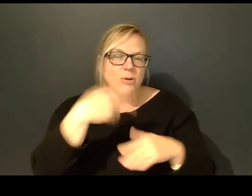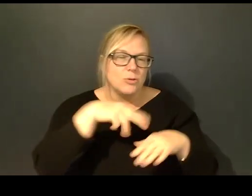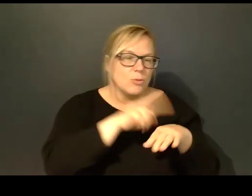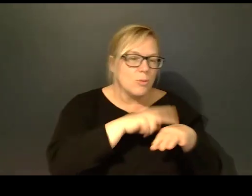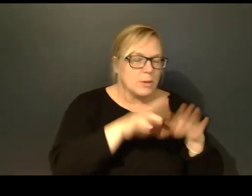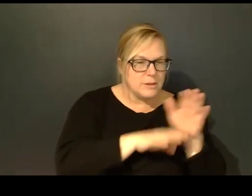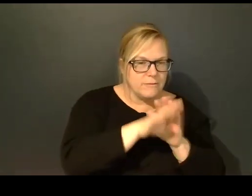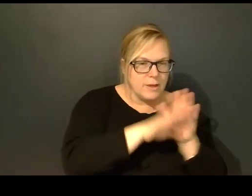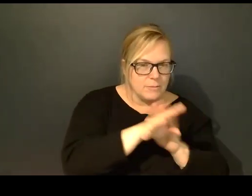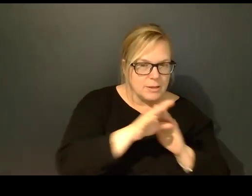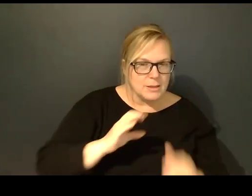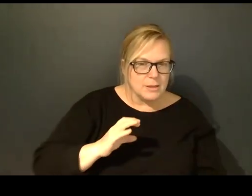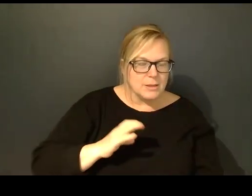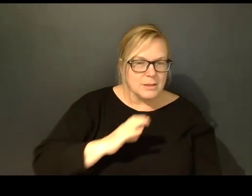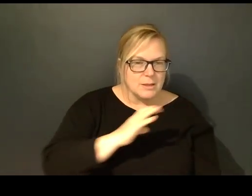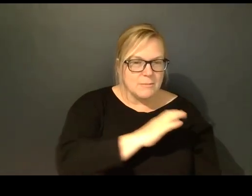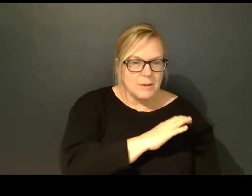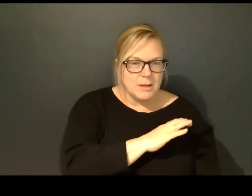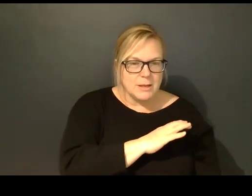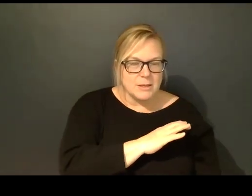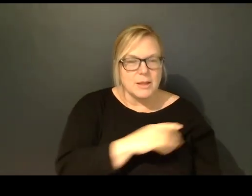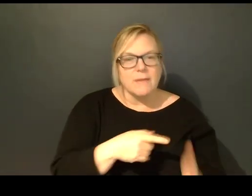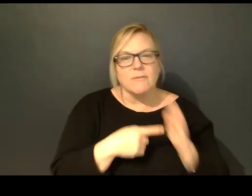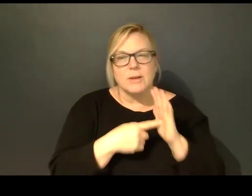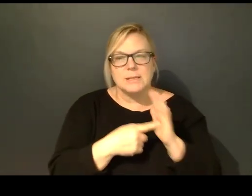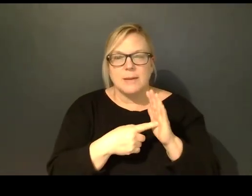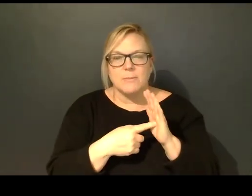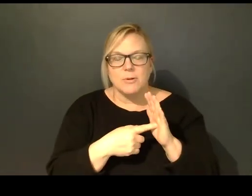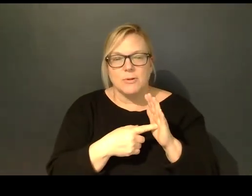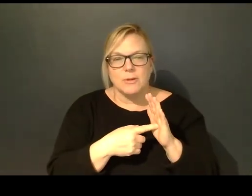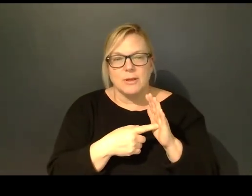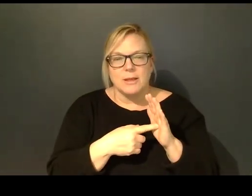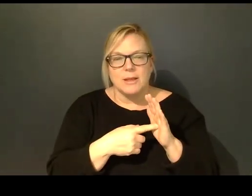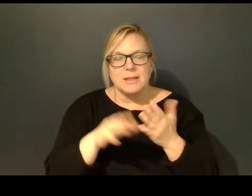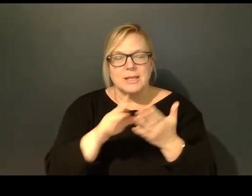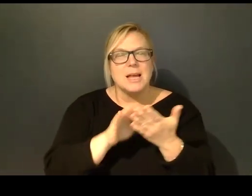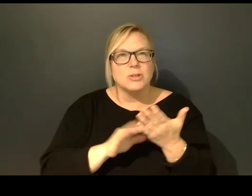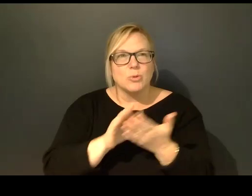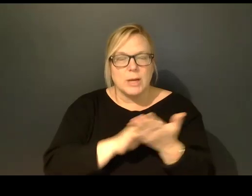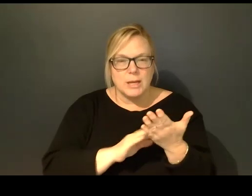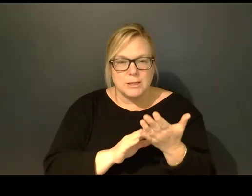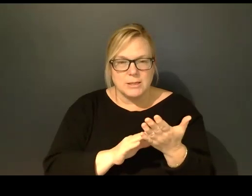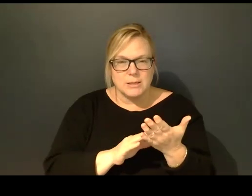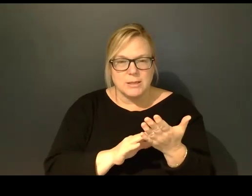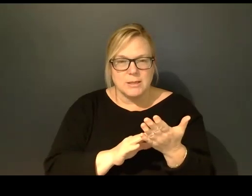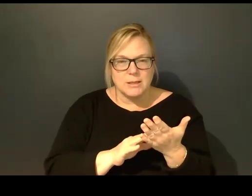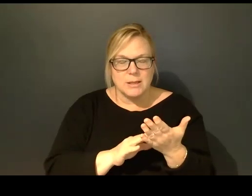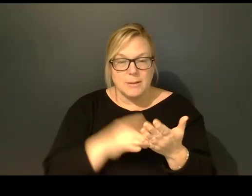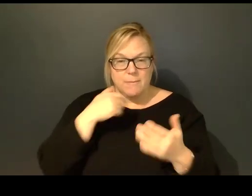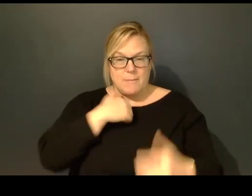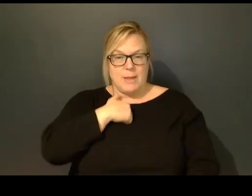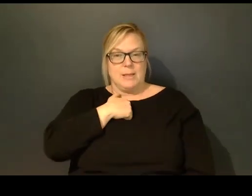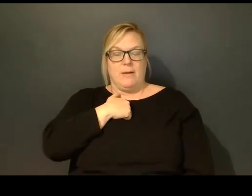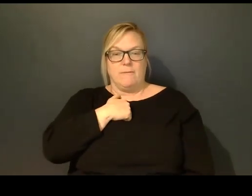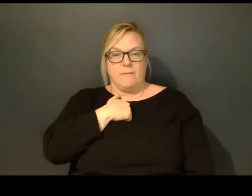in particular around the built environment, say, and the touch screens. I'm presently chairing